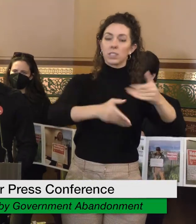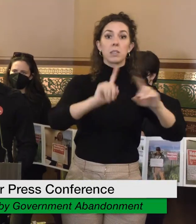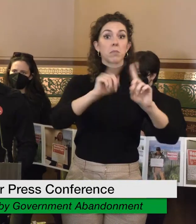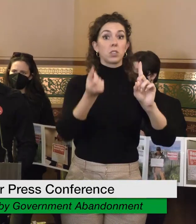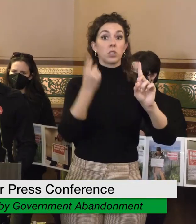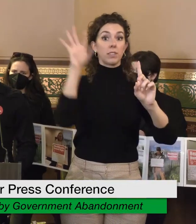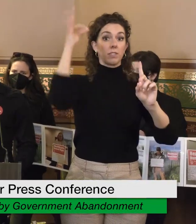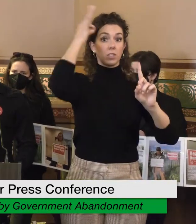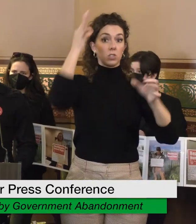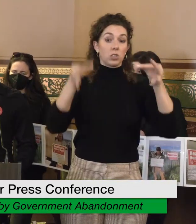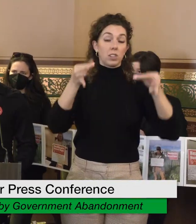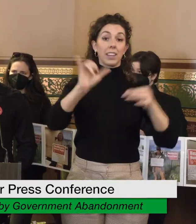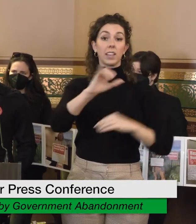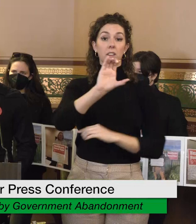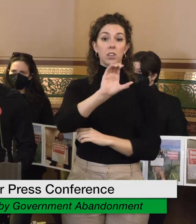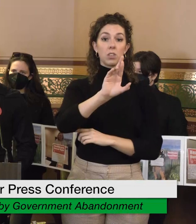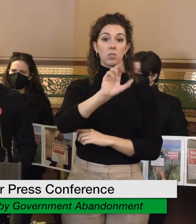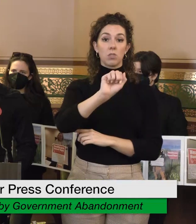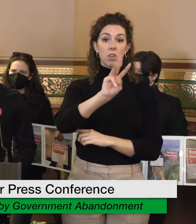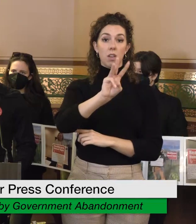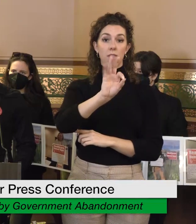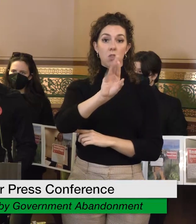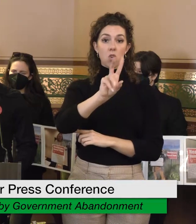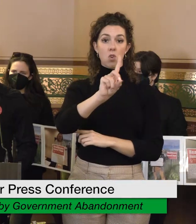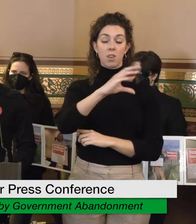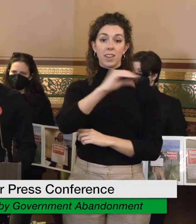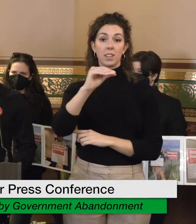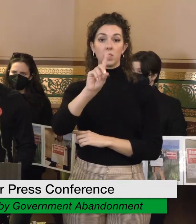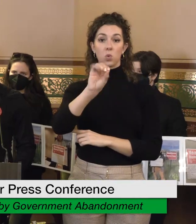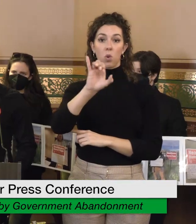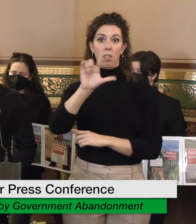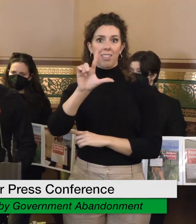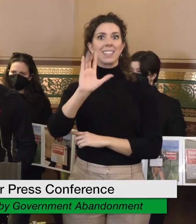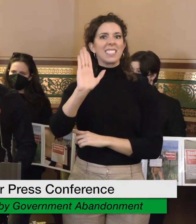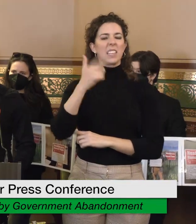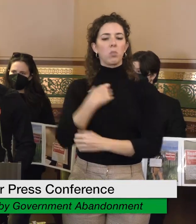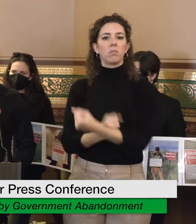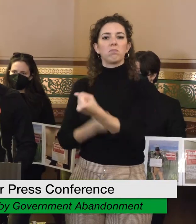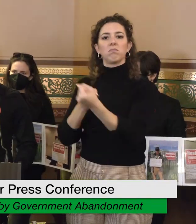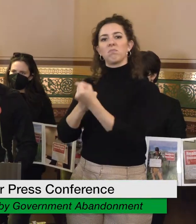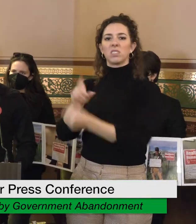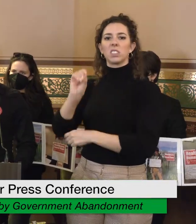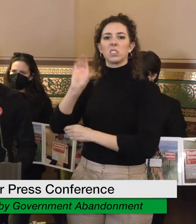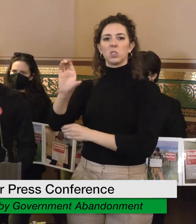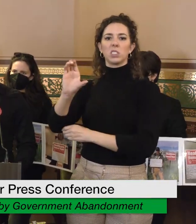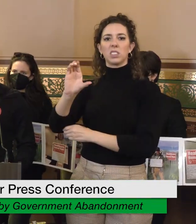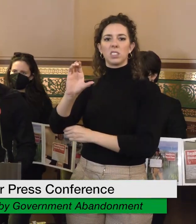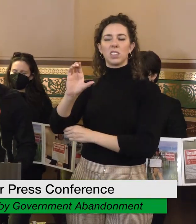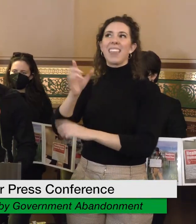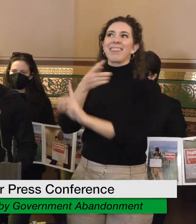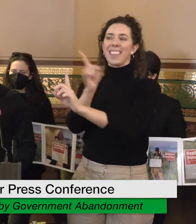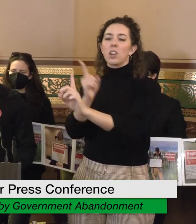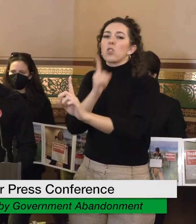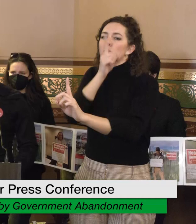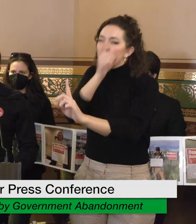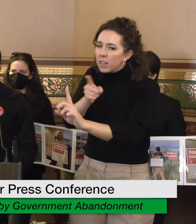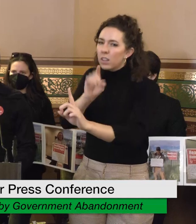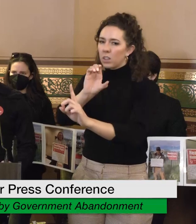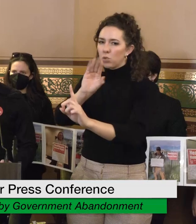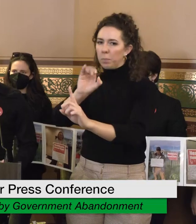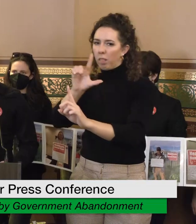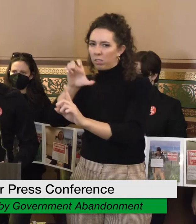judges like Crawford and Doyle seem like they're going to side with the corrupt department and its officials, the real criminals.